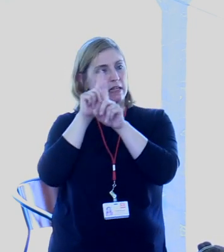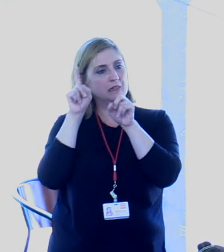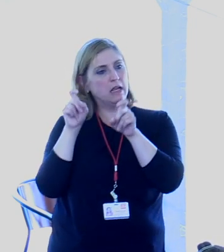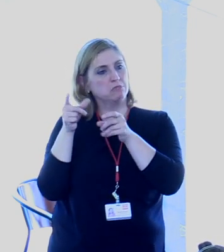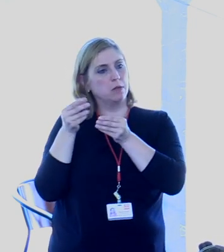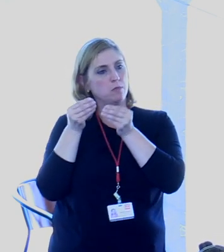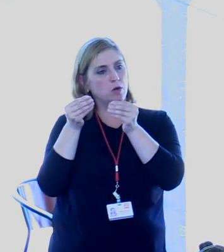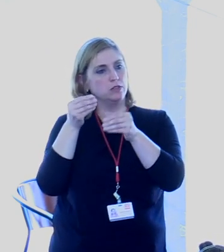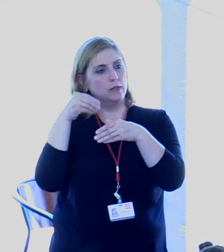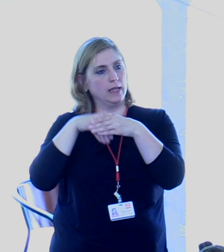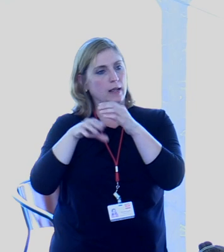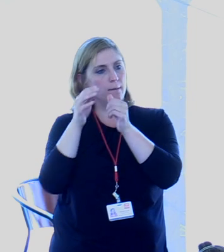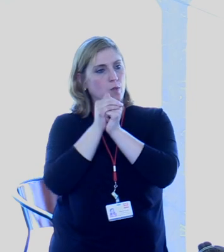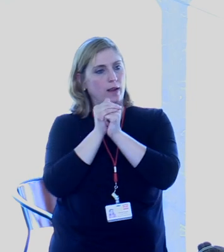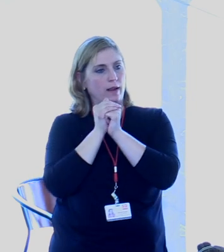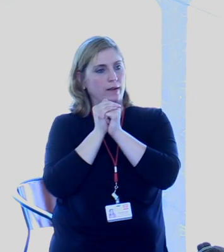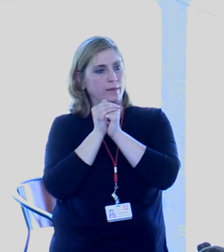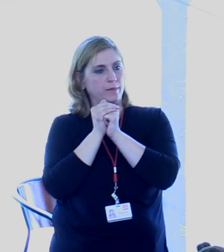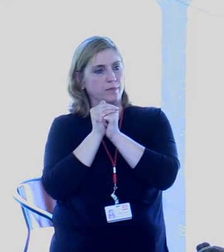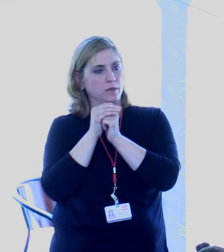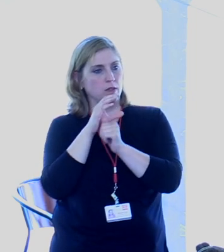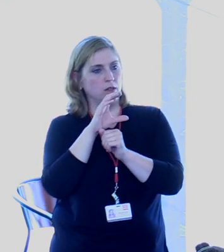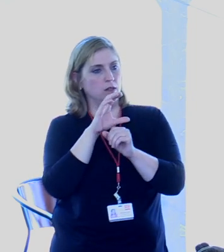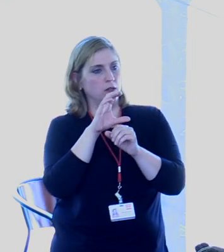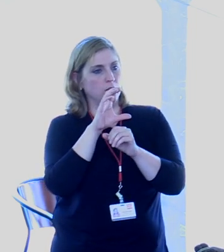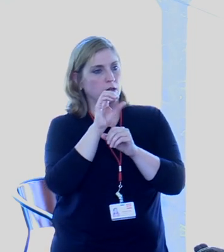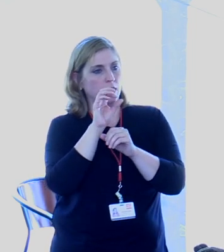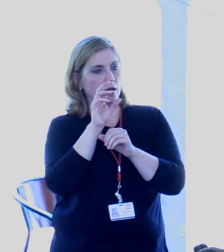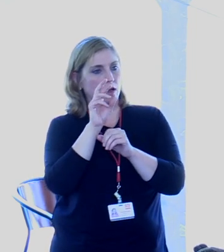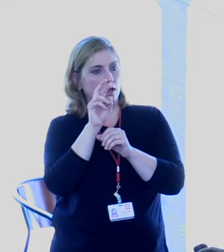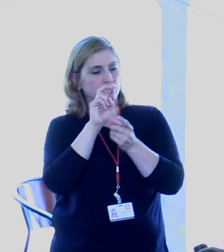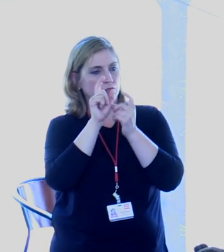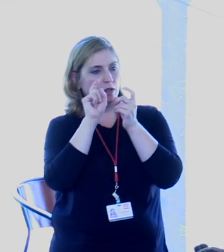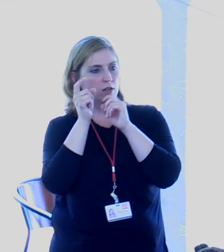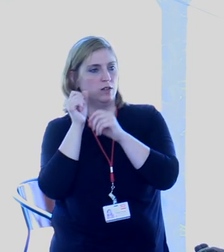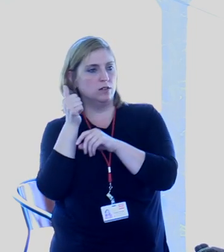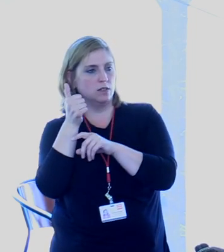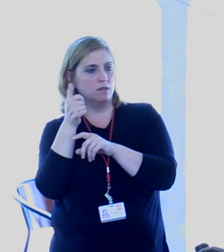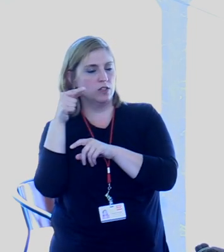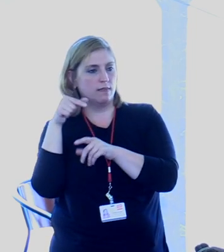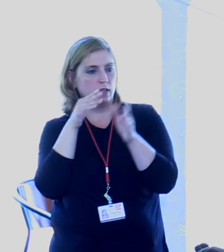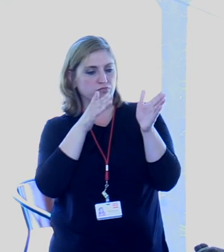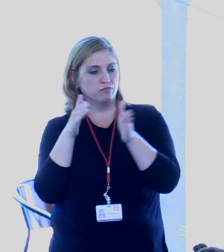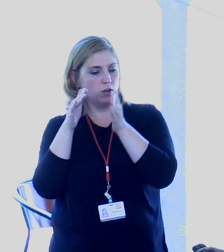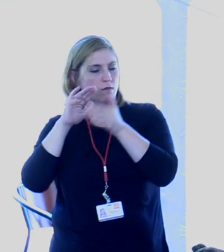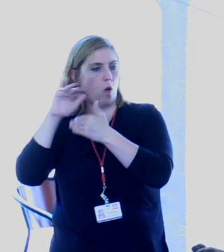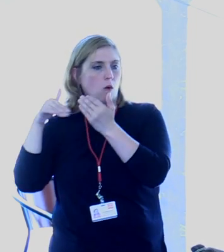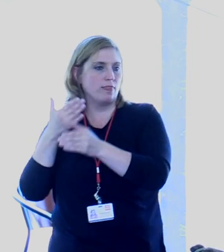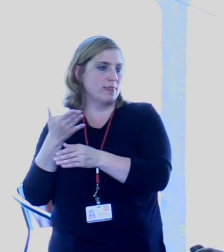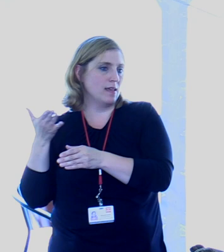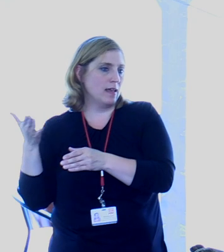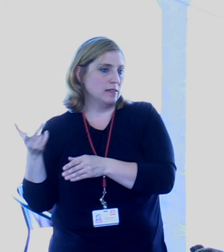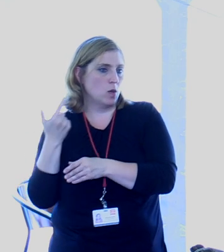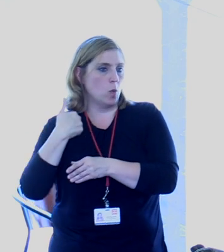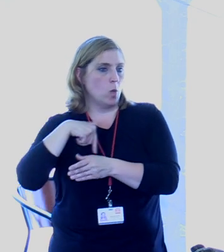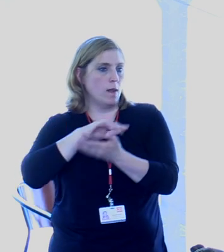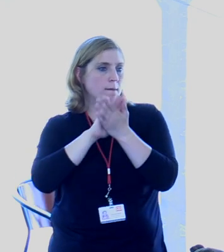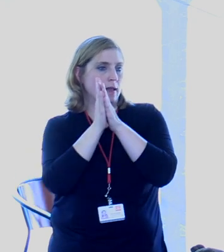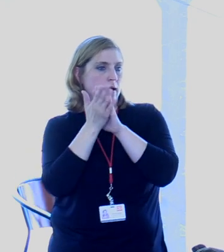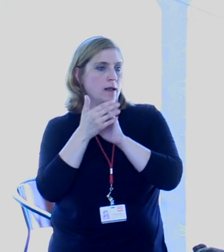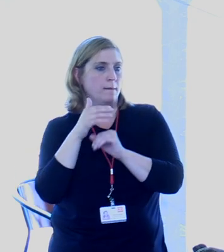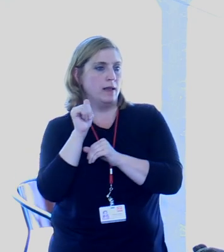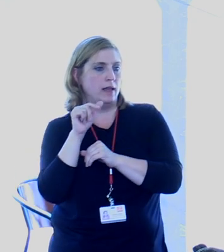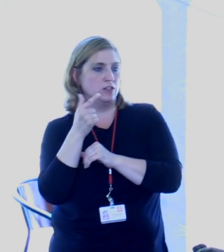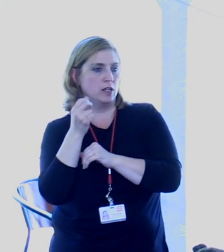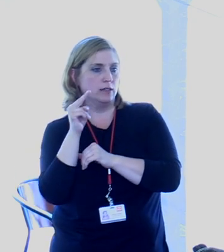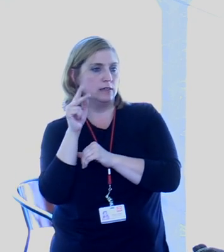that we're put to in prayer, is to conform ourselves so perfectly to this ordering of all things that we become agents of